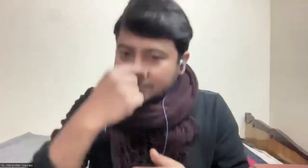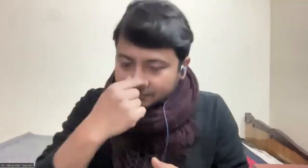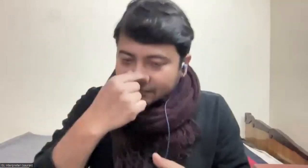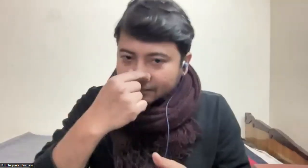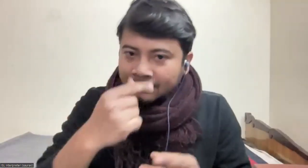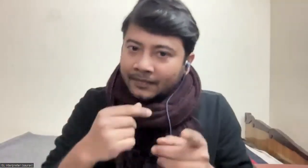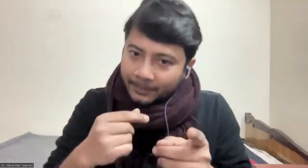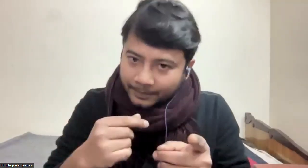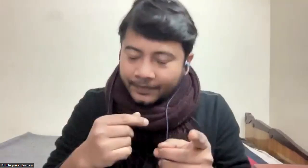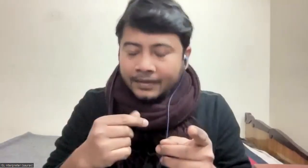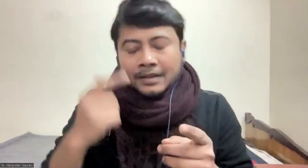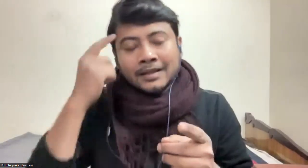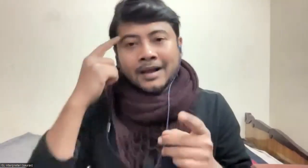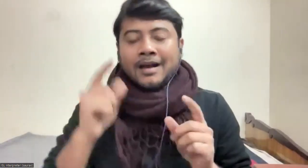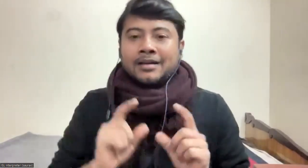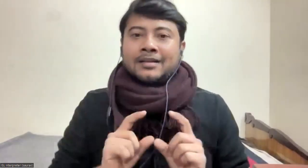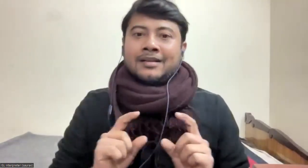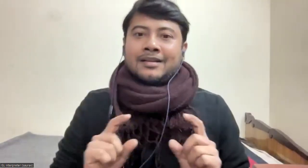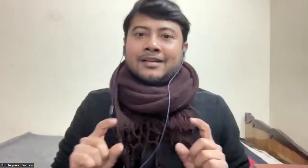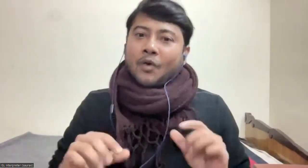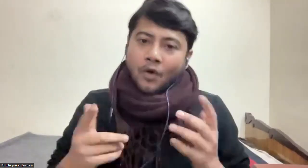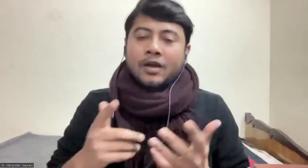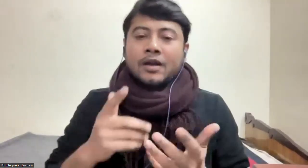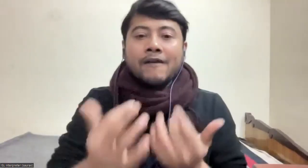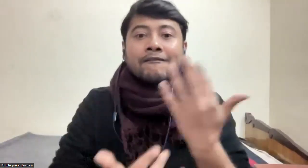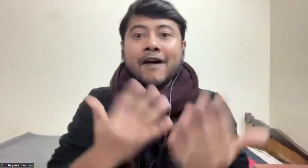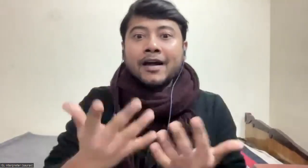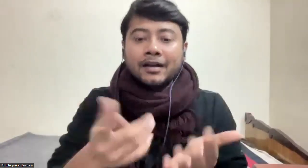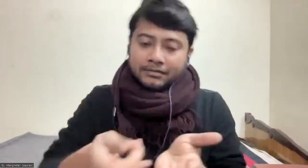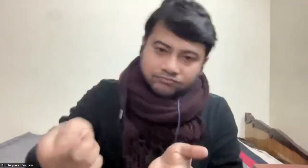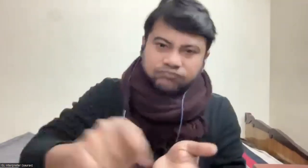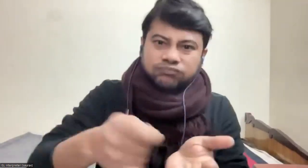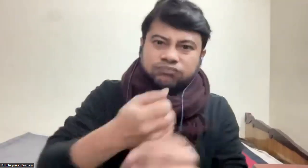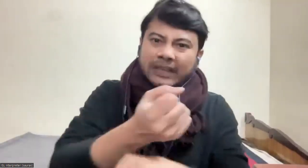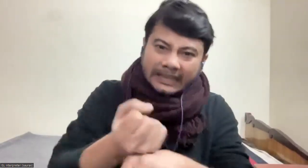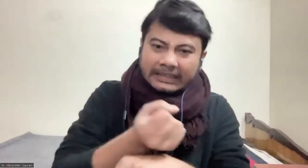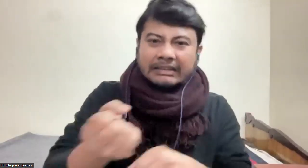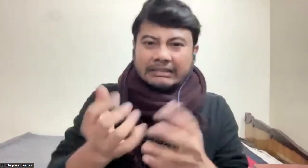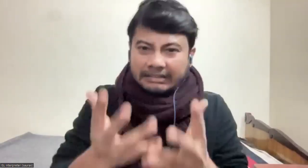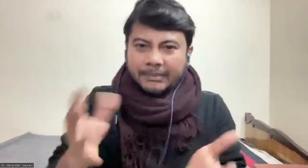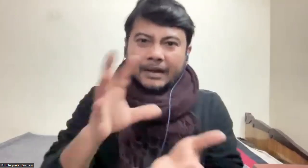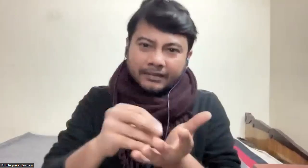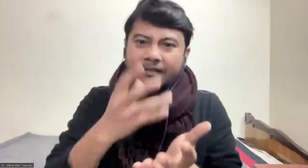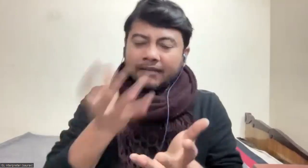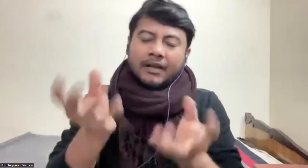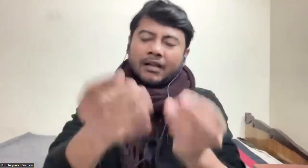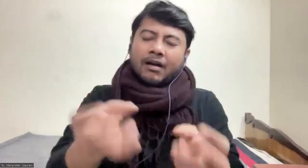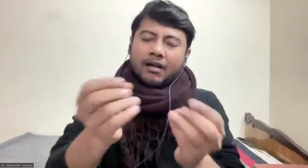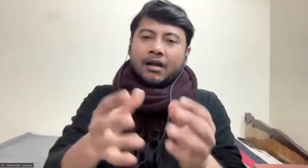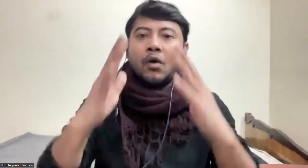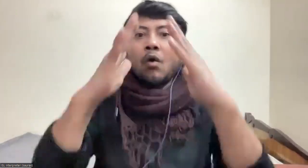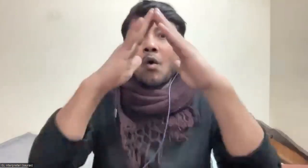havan or some fire sacrifice, all my sins, all the negativity is removed from my house. Or